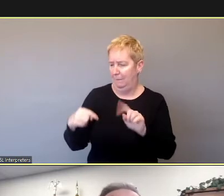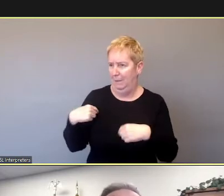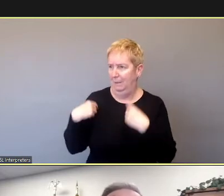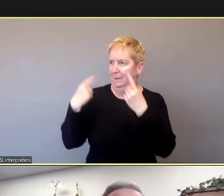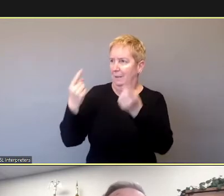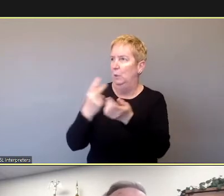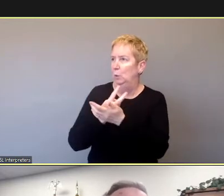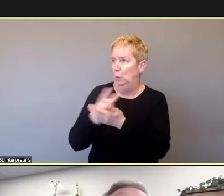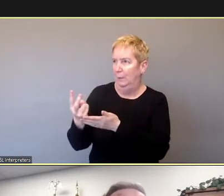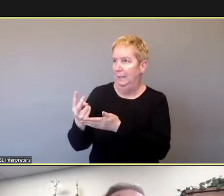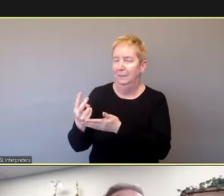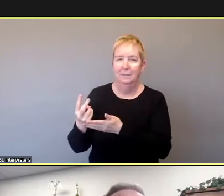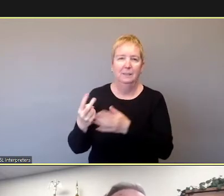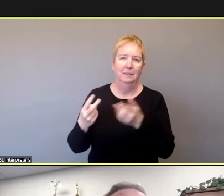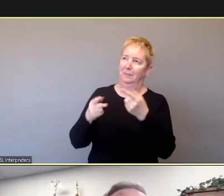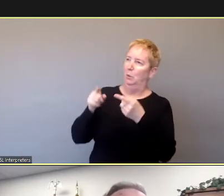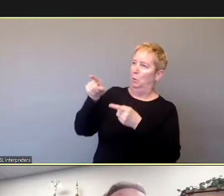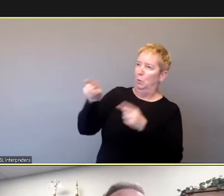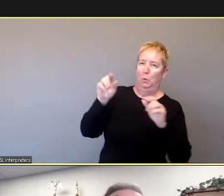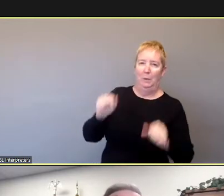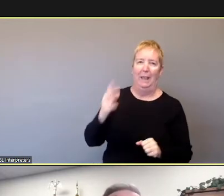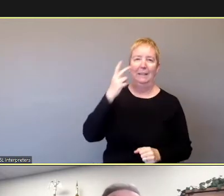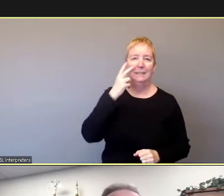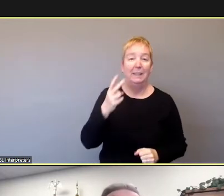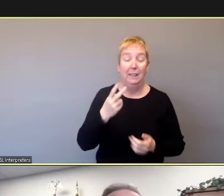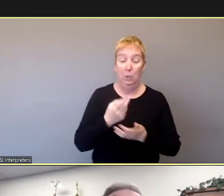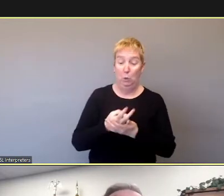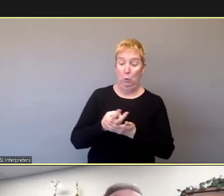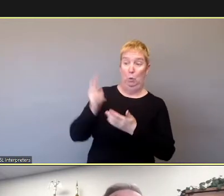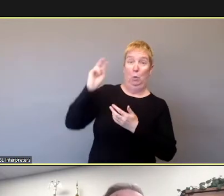So you can see 2 weeks ago,